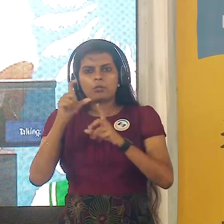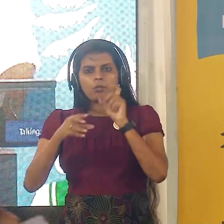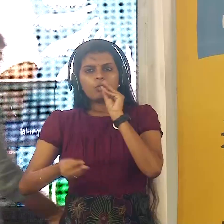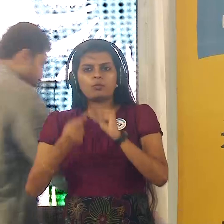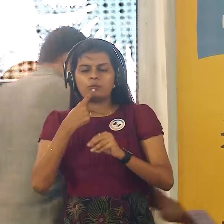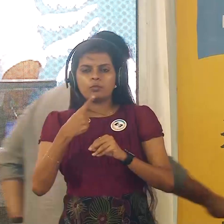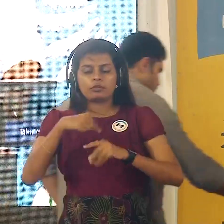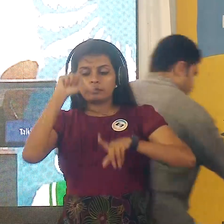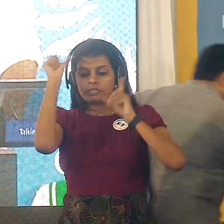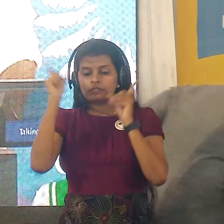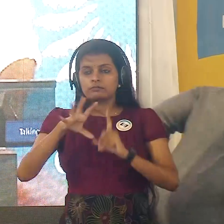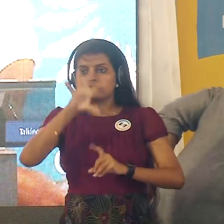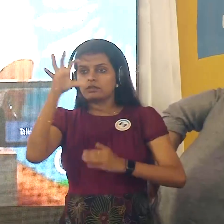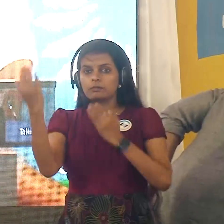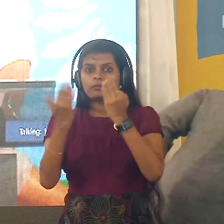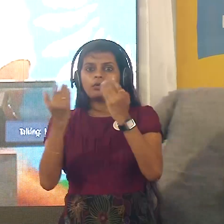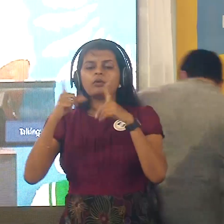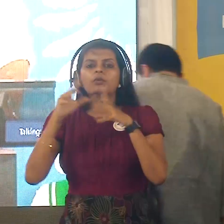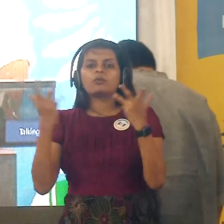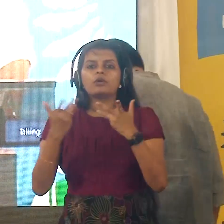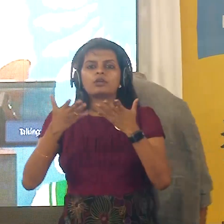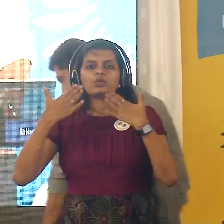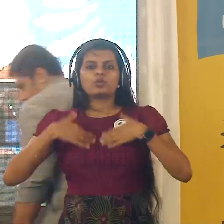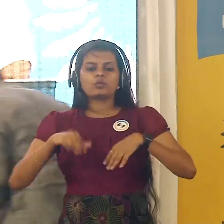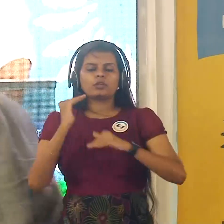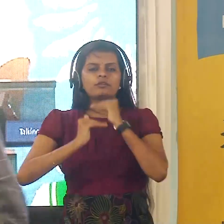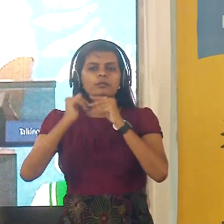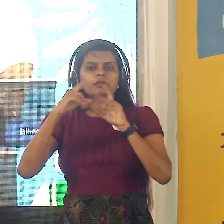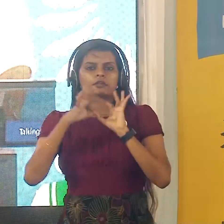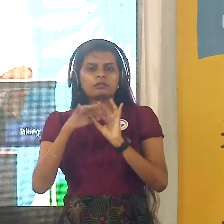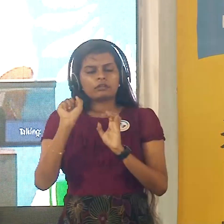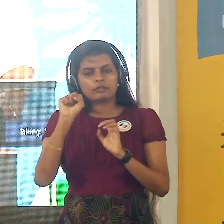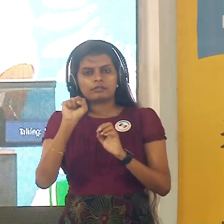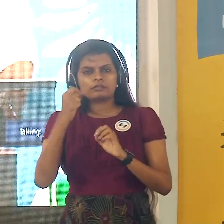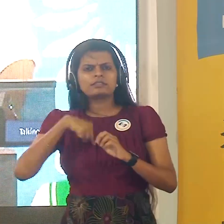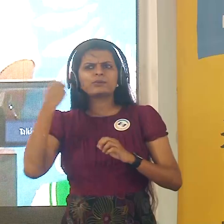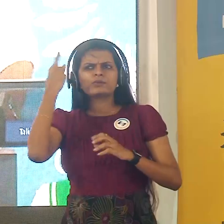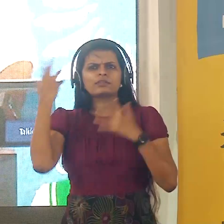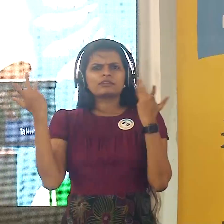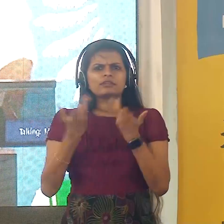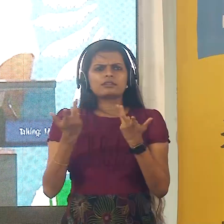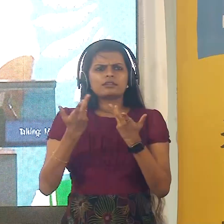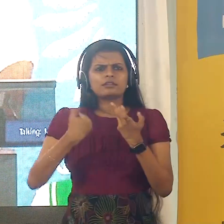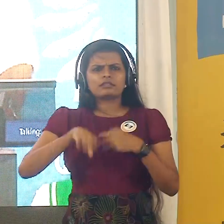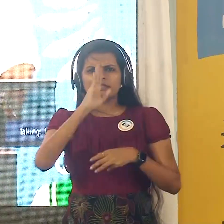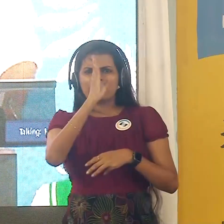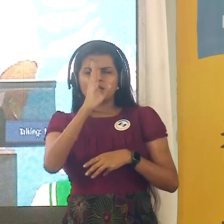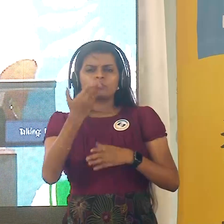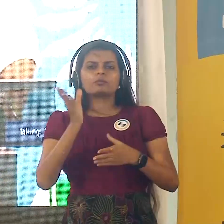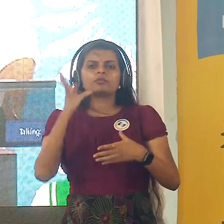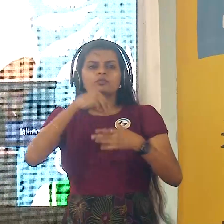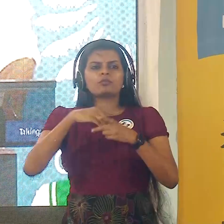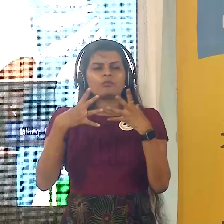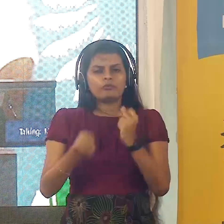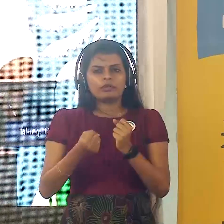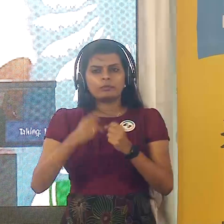above India in terms of a number of human development indicators. And one reason for that is the direct participation by